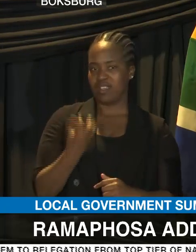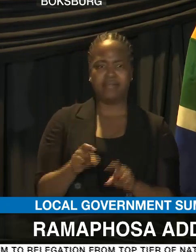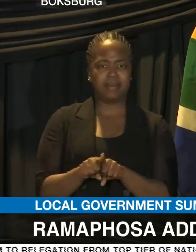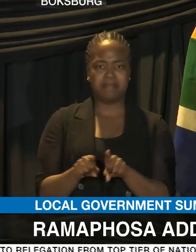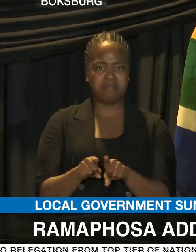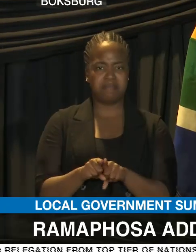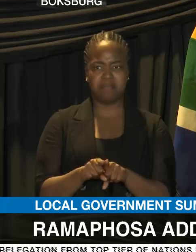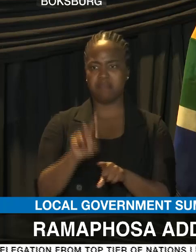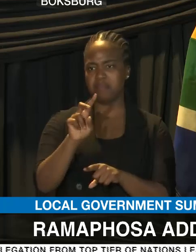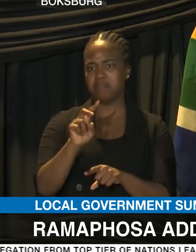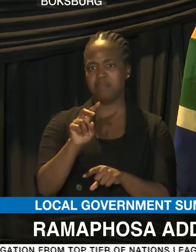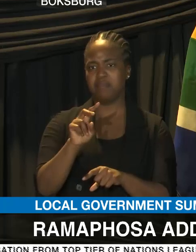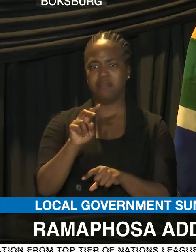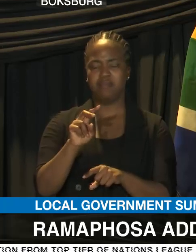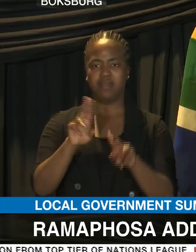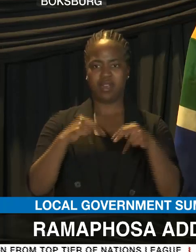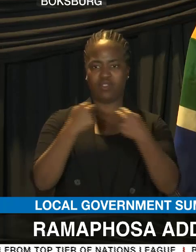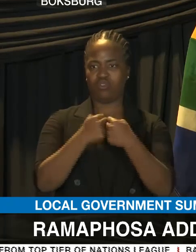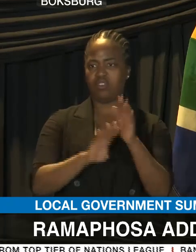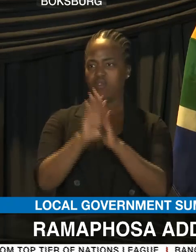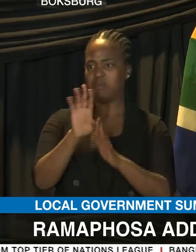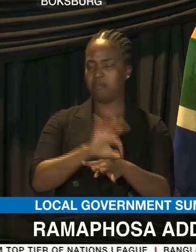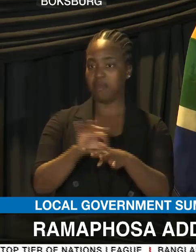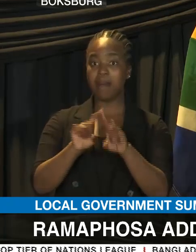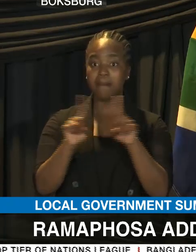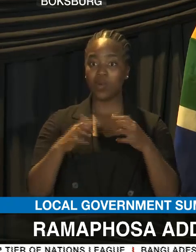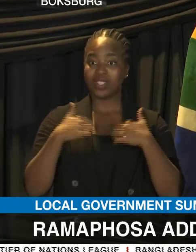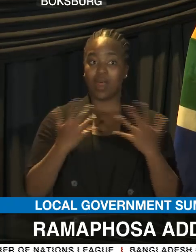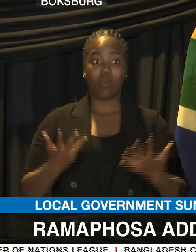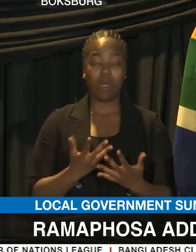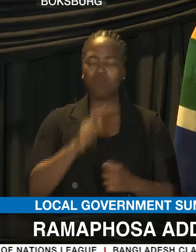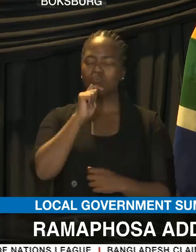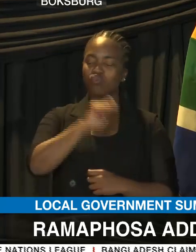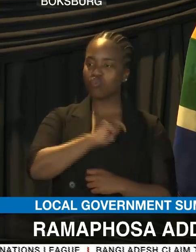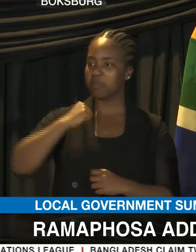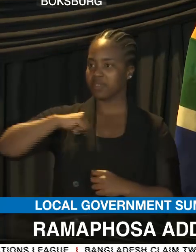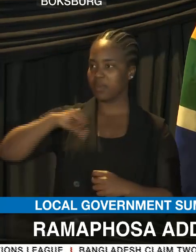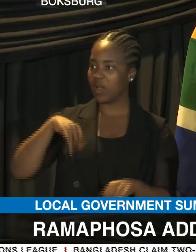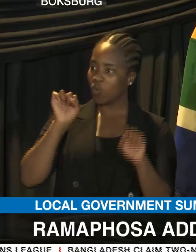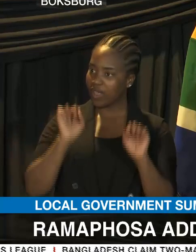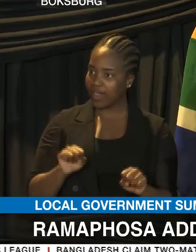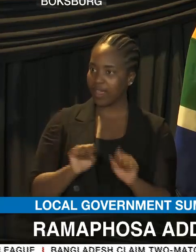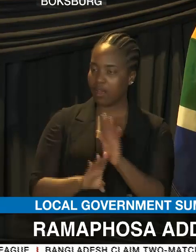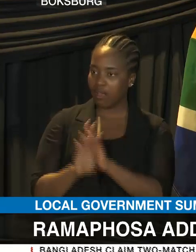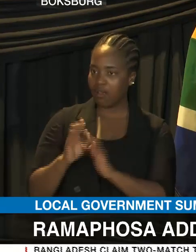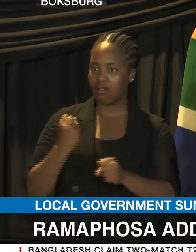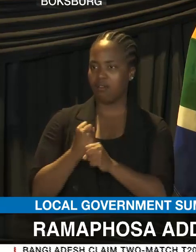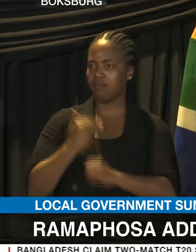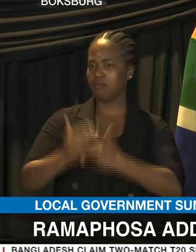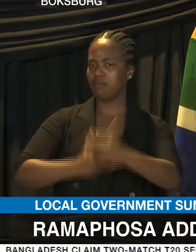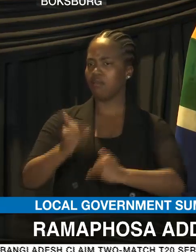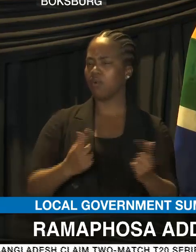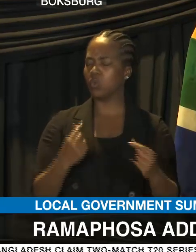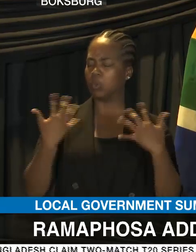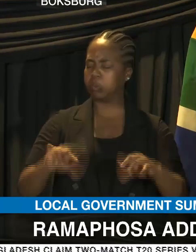have. But it was at the local level where they were able to engender